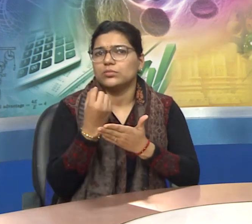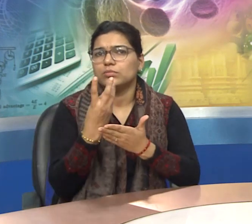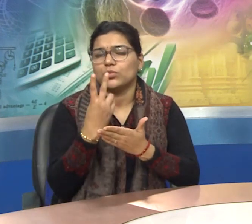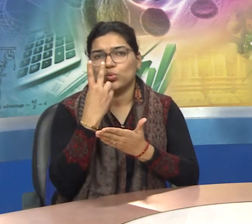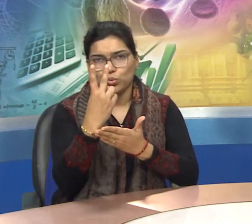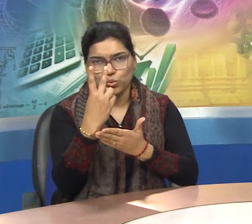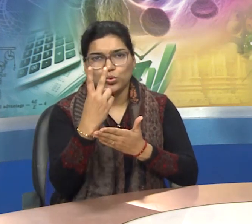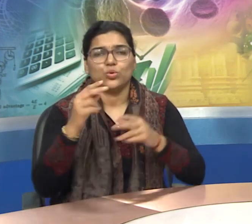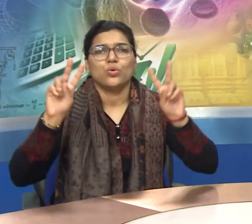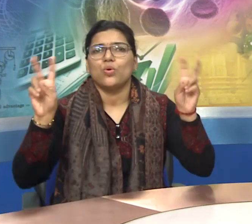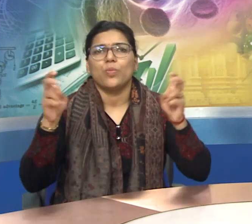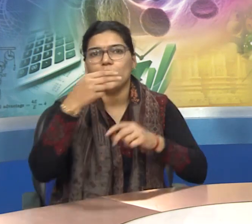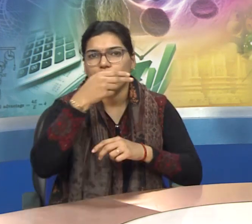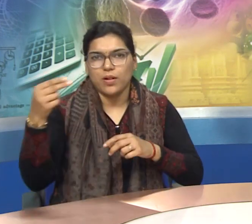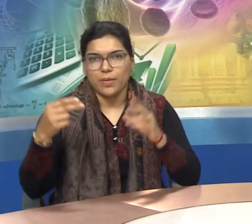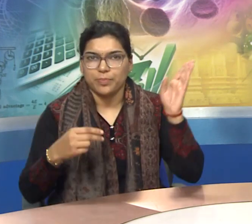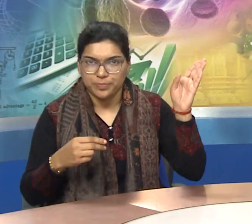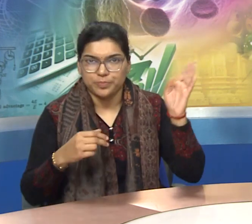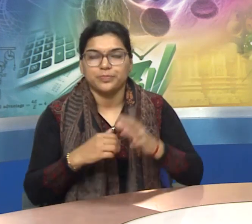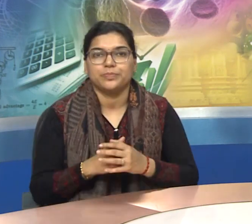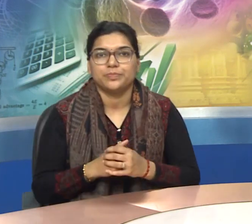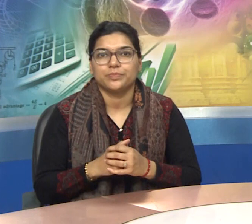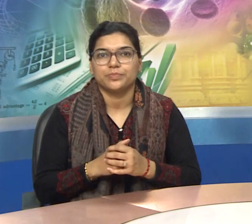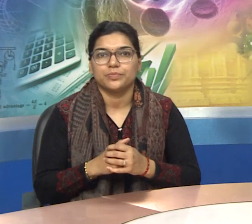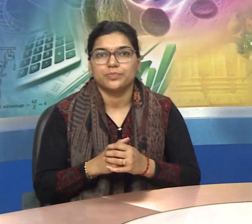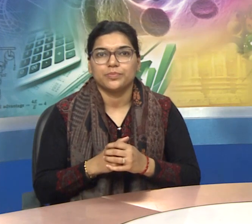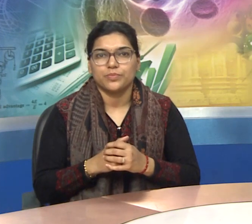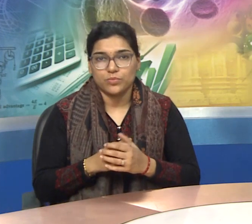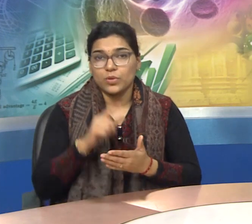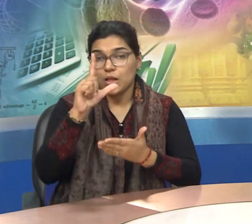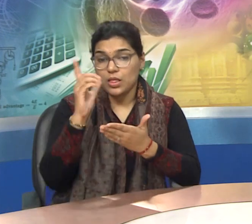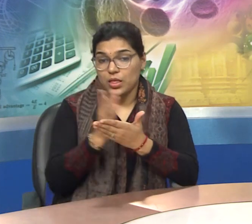This is lesson number 2. You can see the name of the lesson on screen.